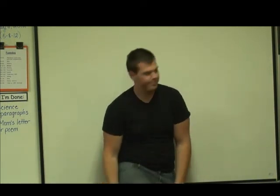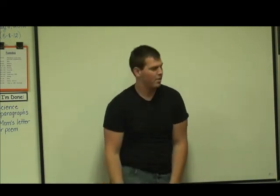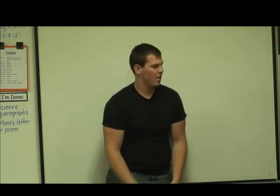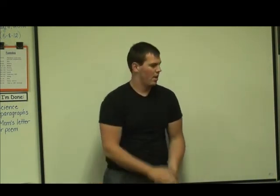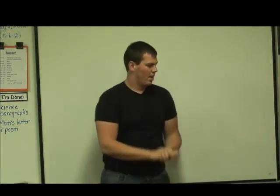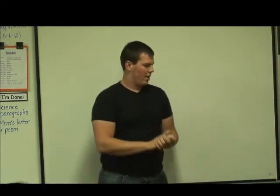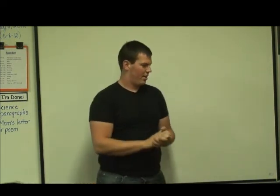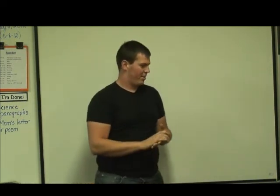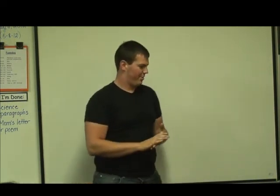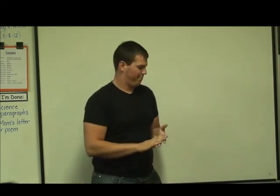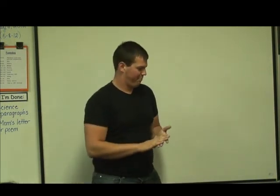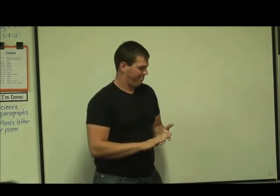Yeah.